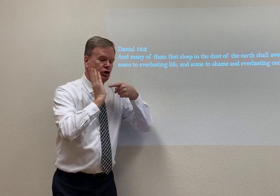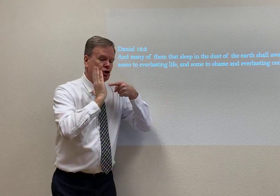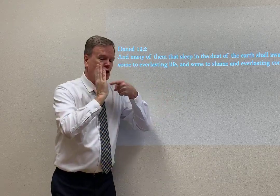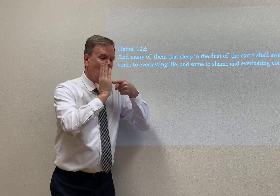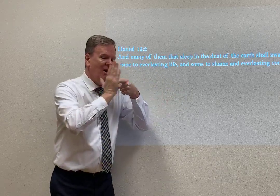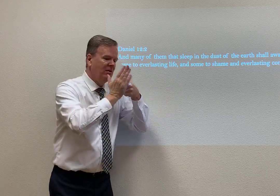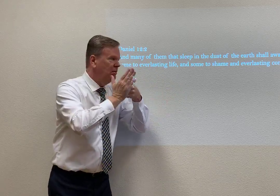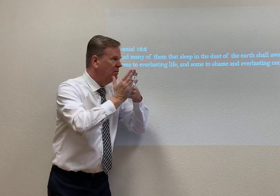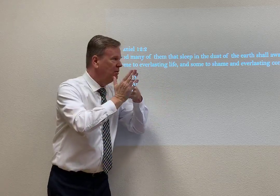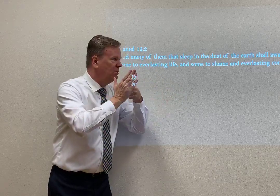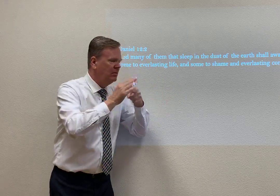shall